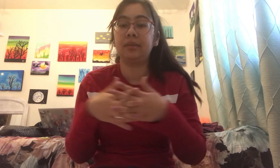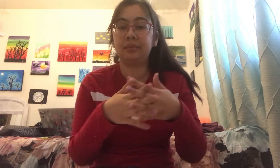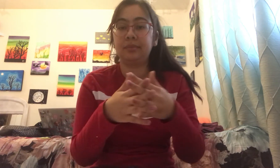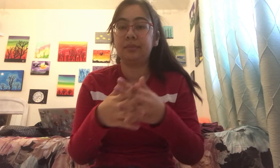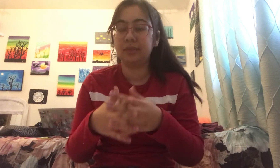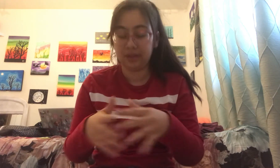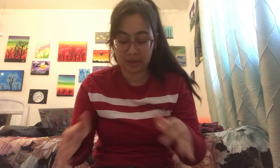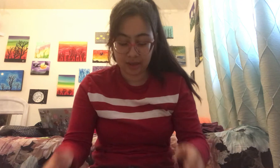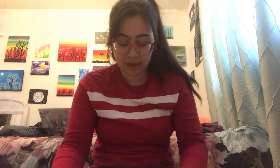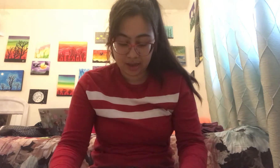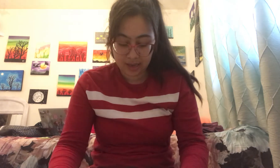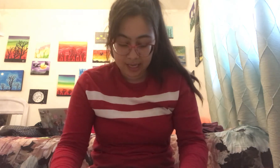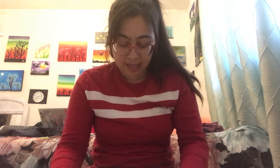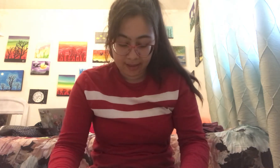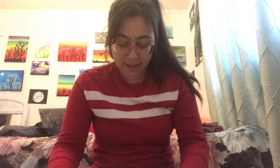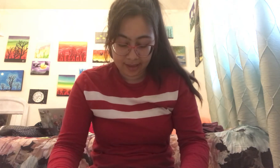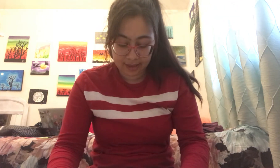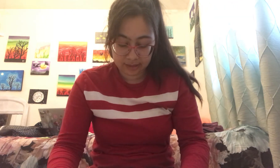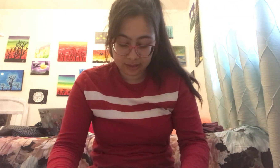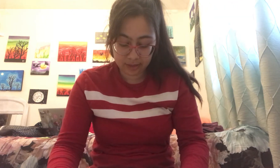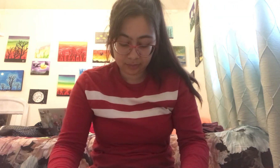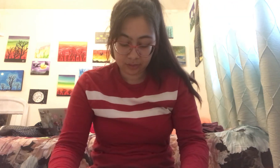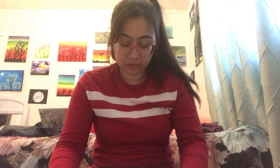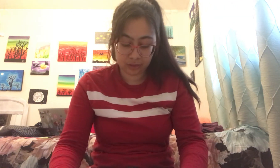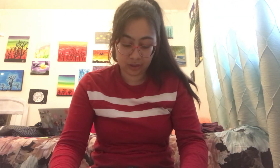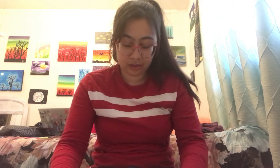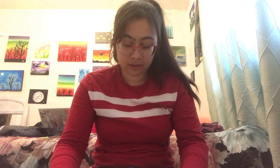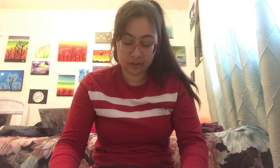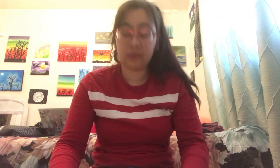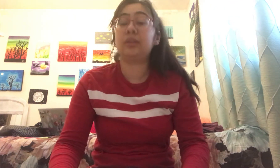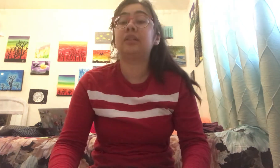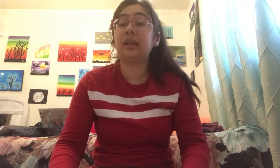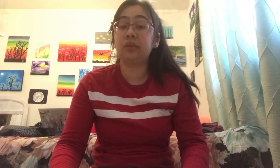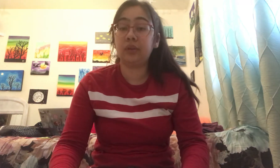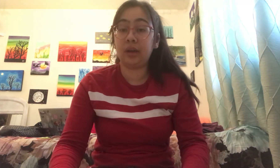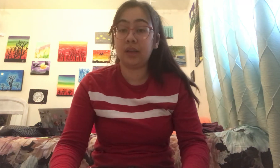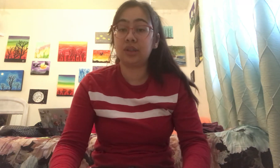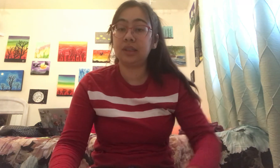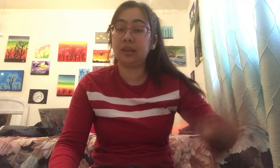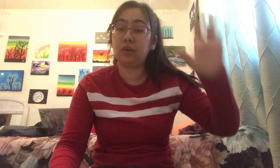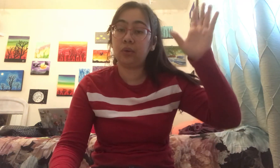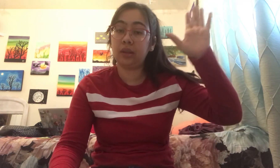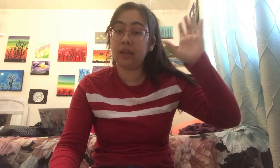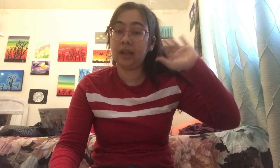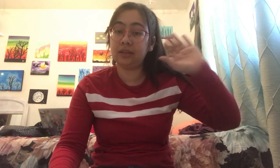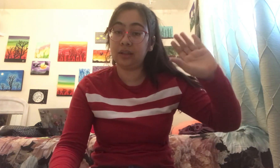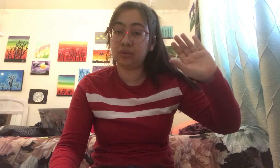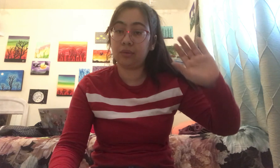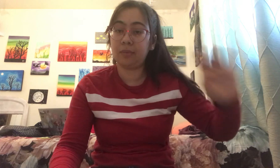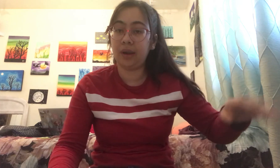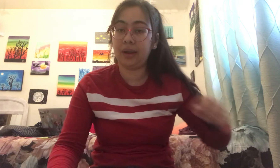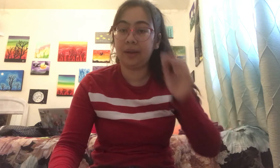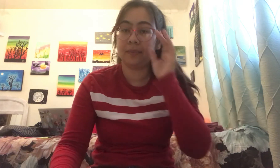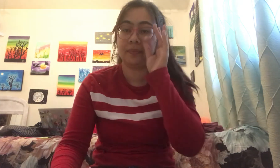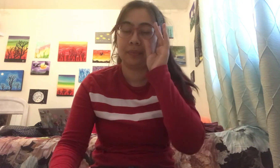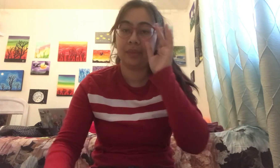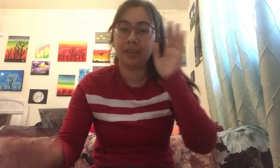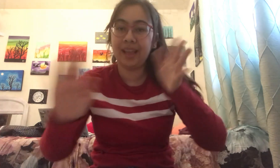and yeah those are the different signs for the country the North and Central America thank